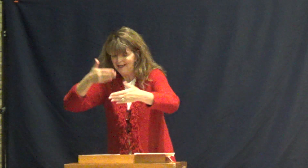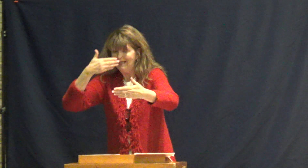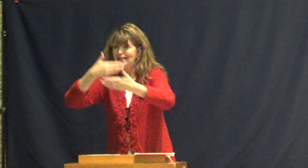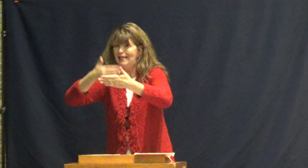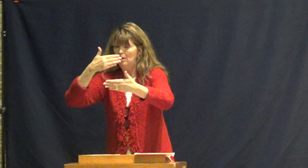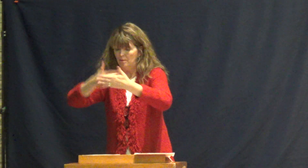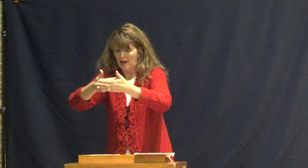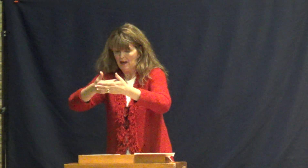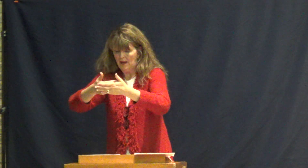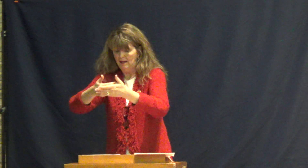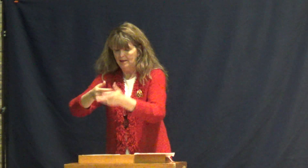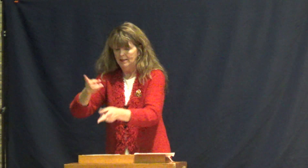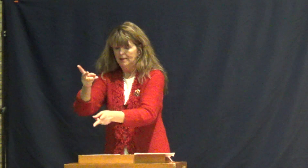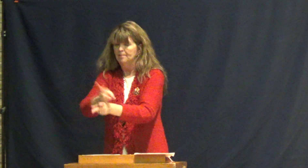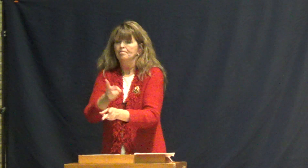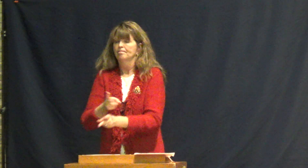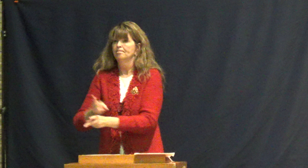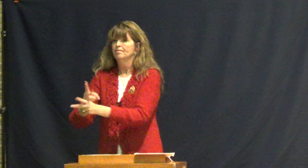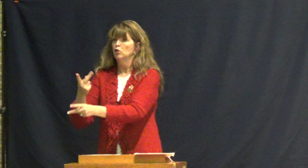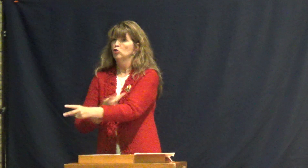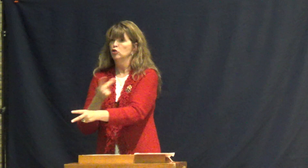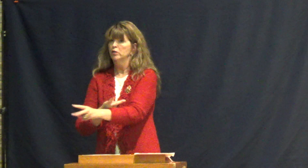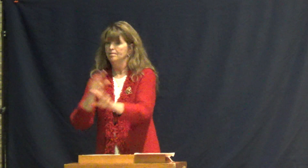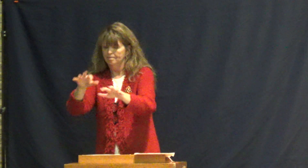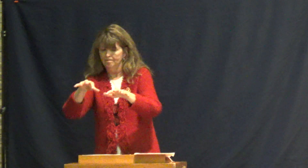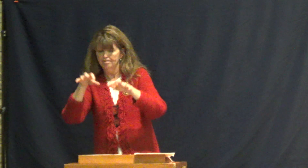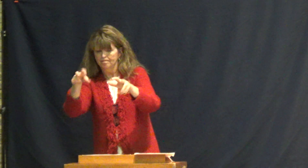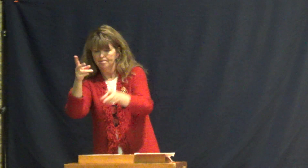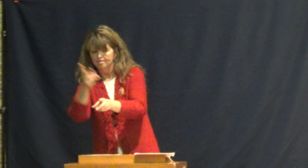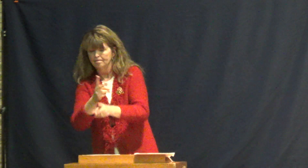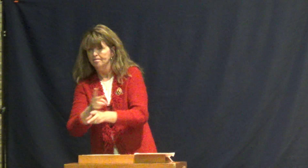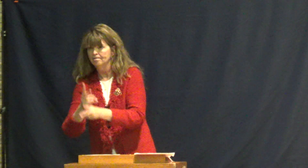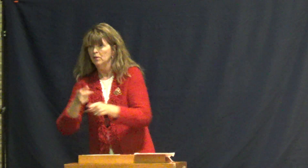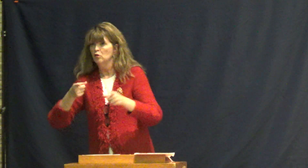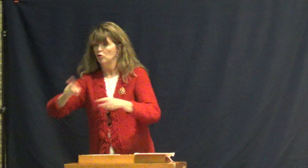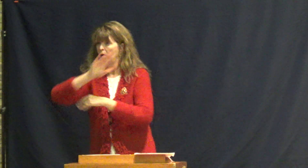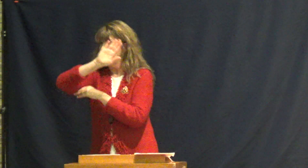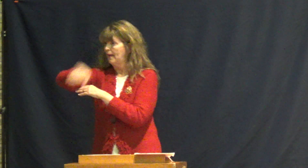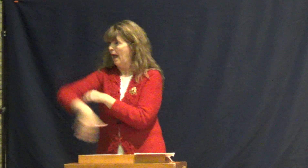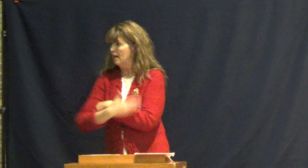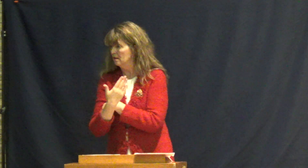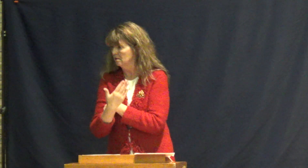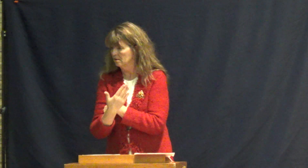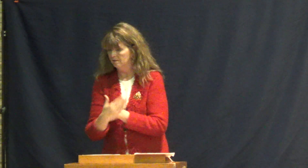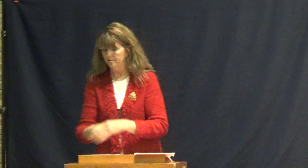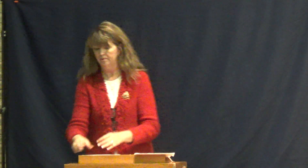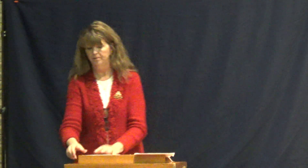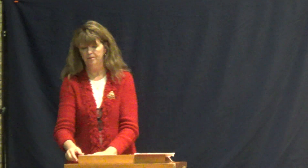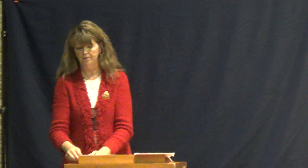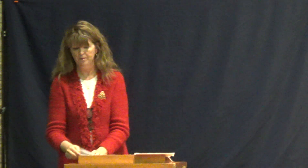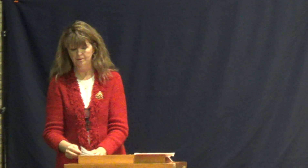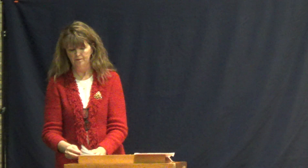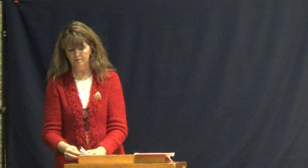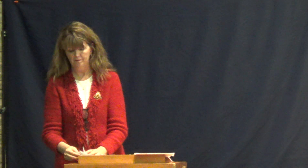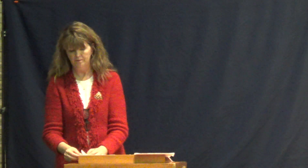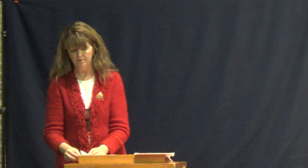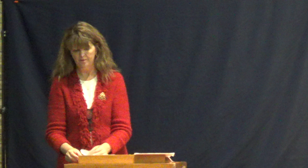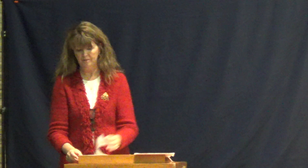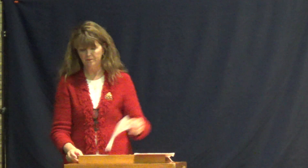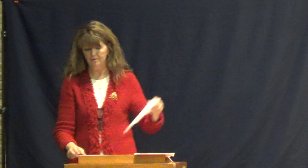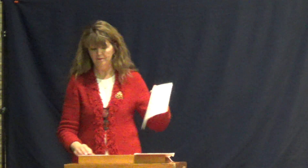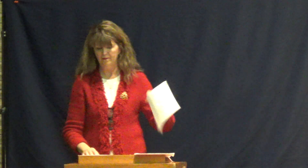the fields nearby were keeping watch over their flocks of sheep during the night.